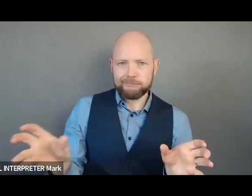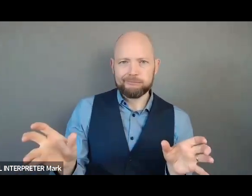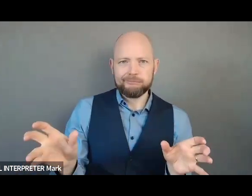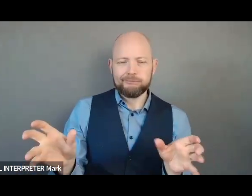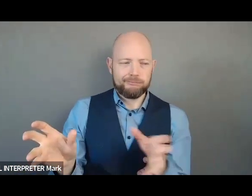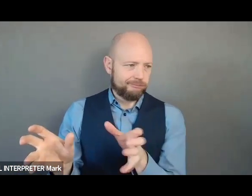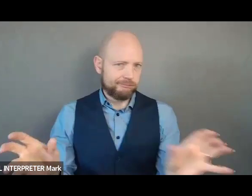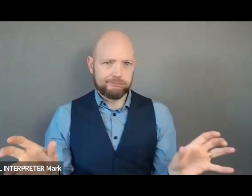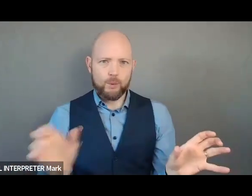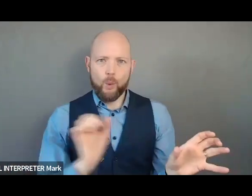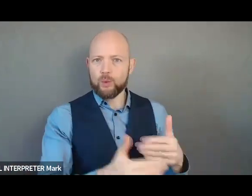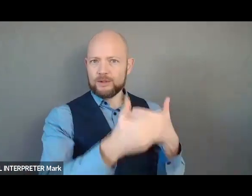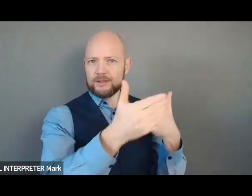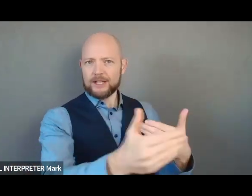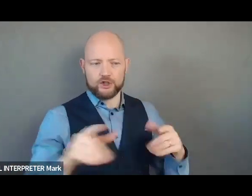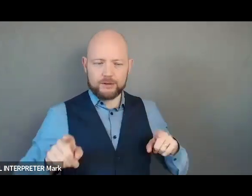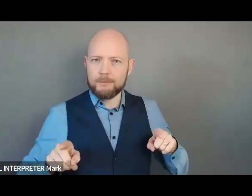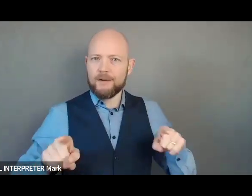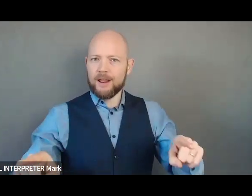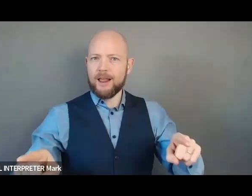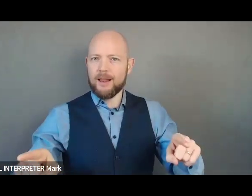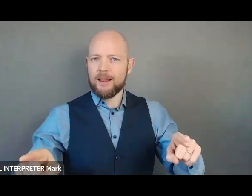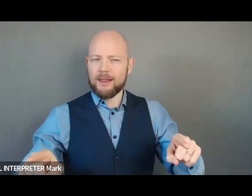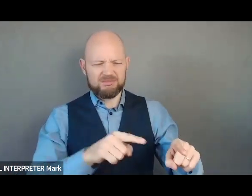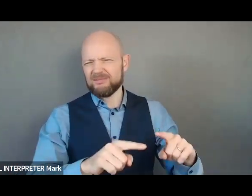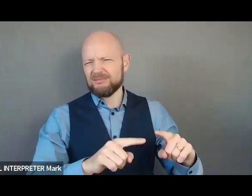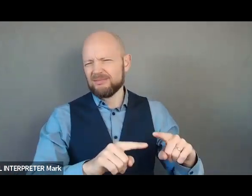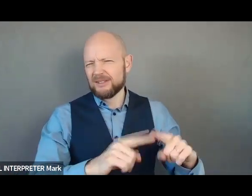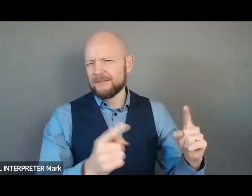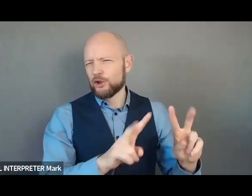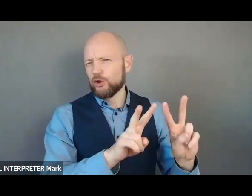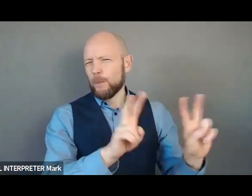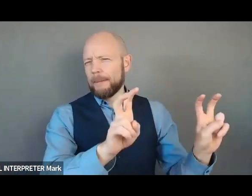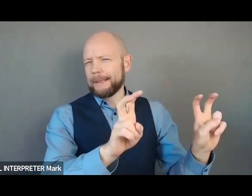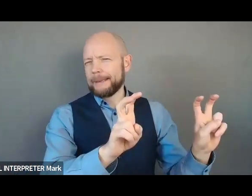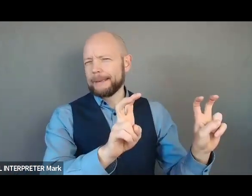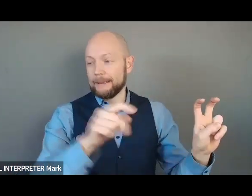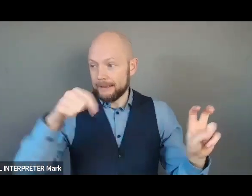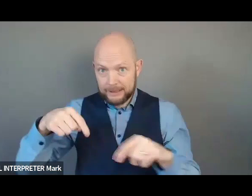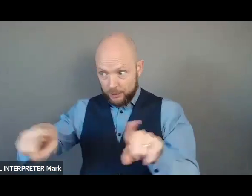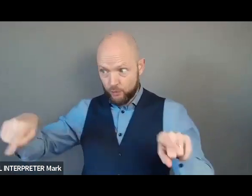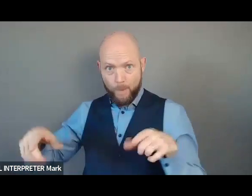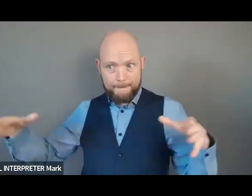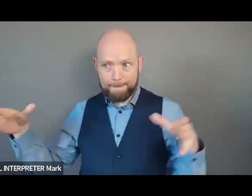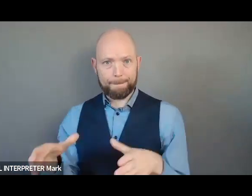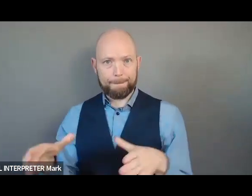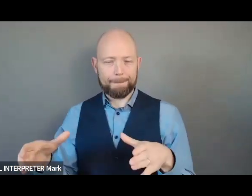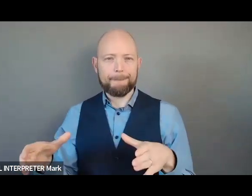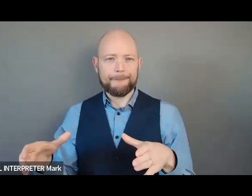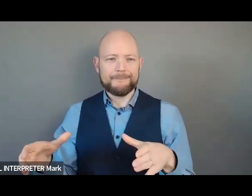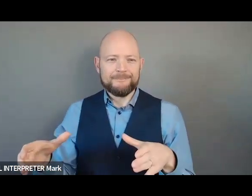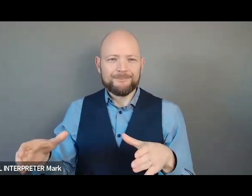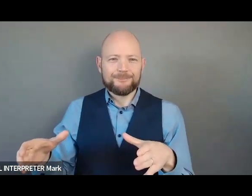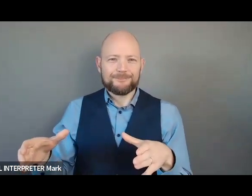parallel session on reflecting another aspect of EDICa. So everybody in this room is obviously going to be